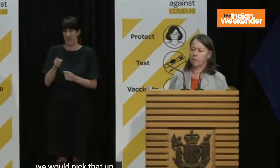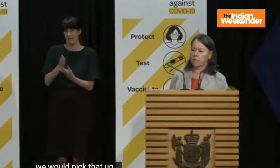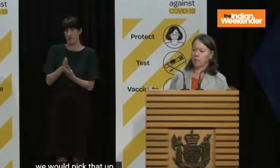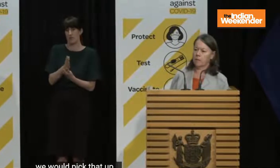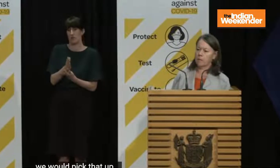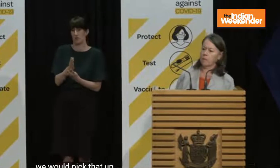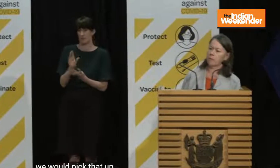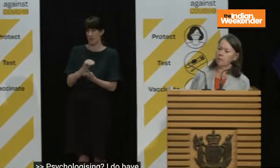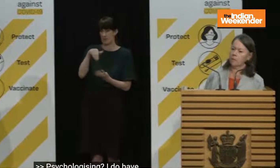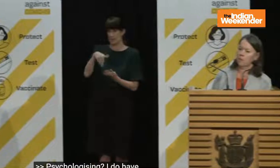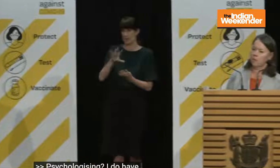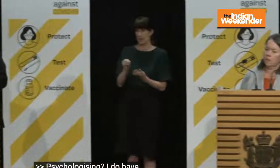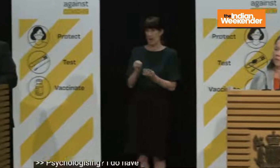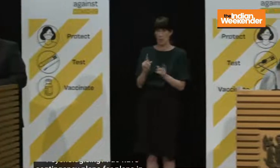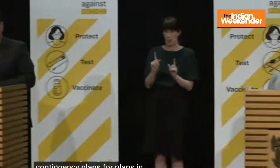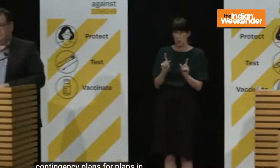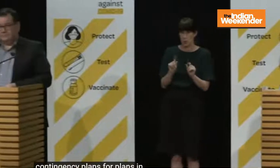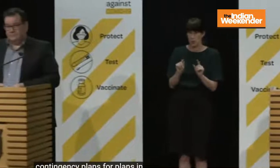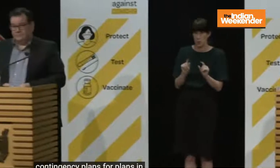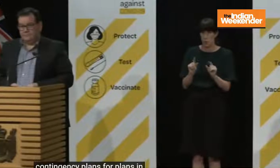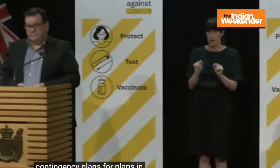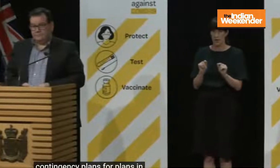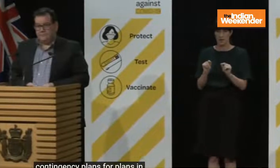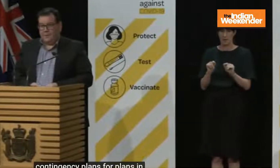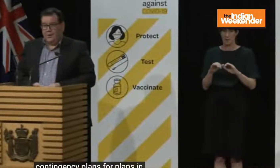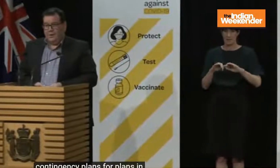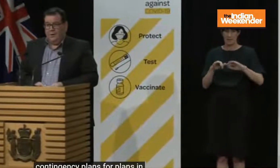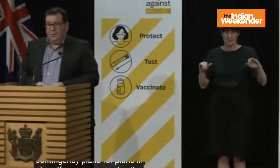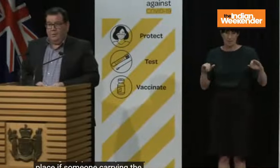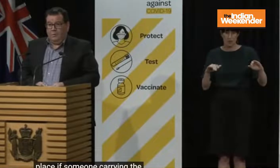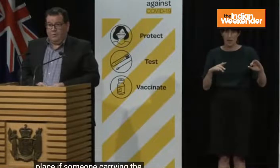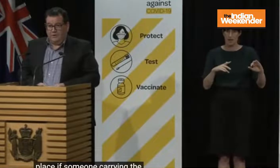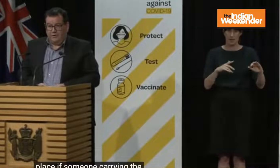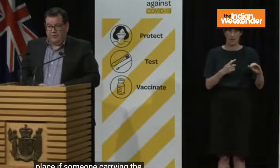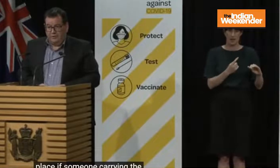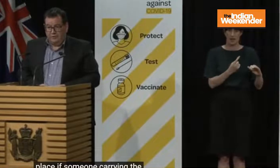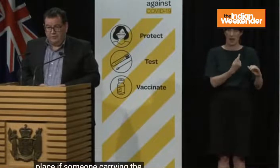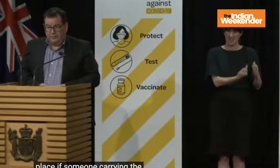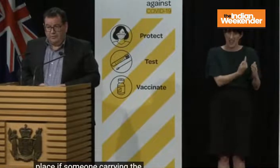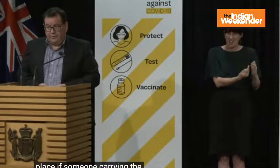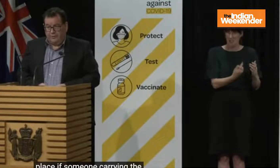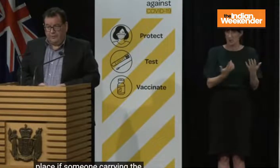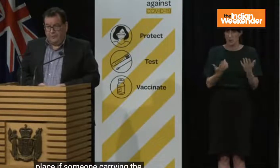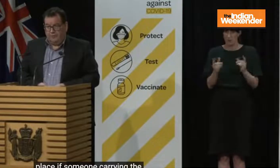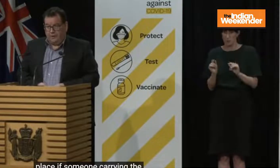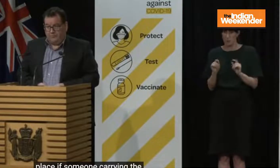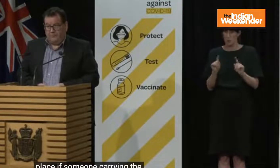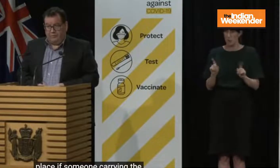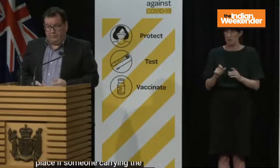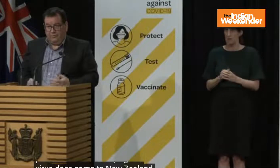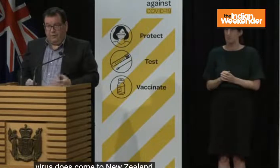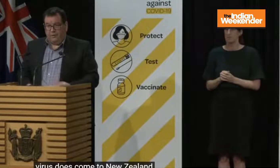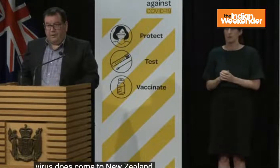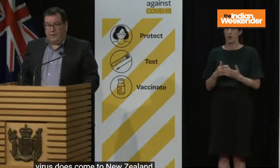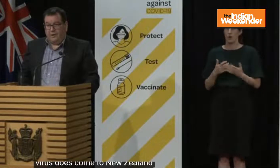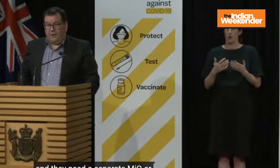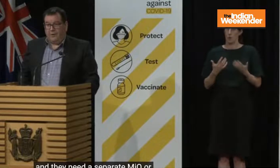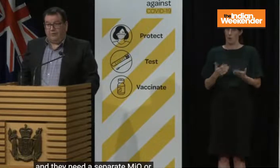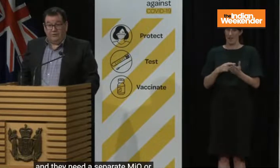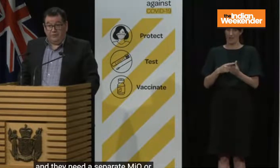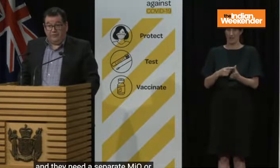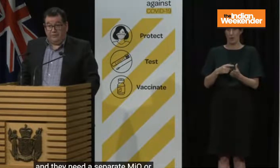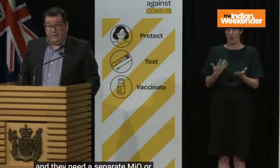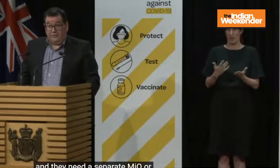Do they need a separate MIQ, a separate isolation facility? Well, we continue to use MIQ to support